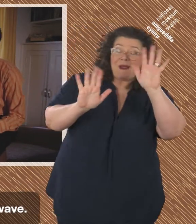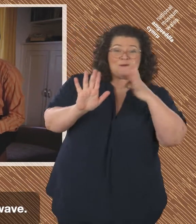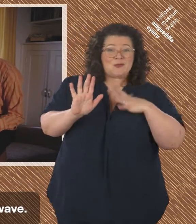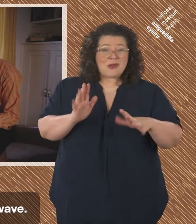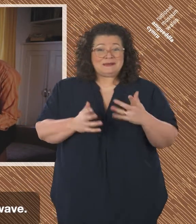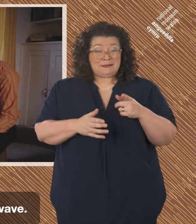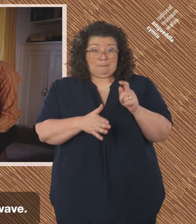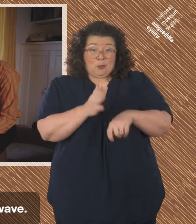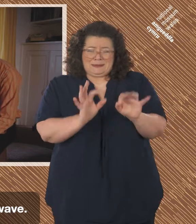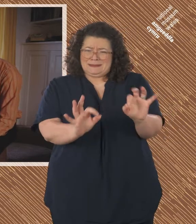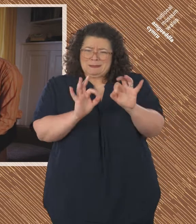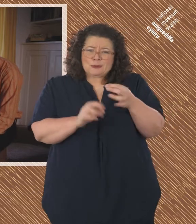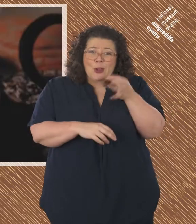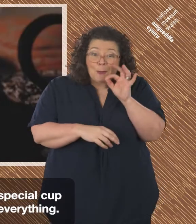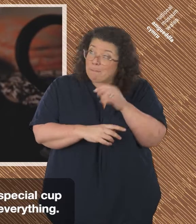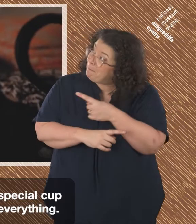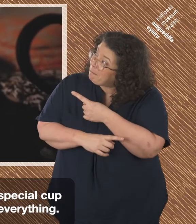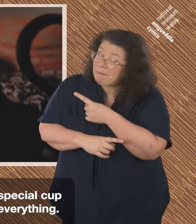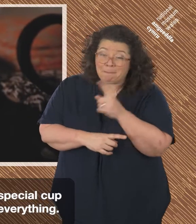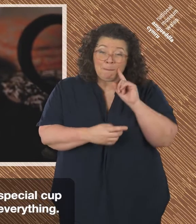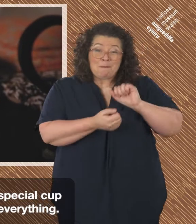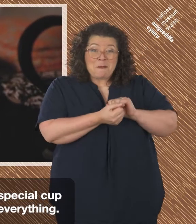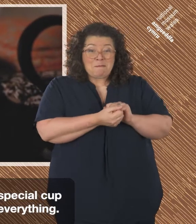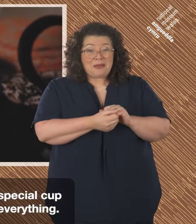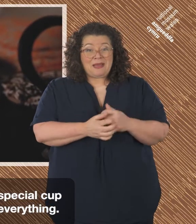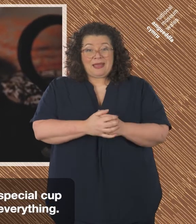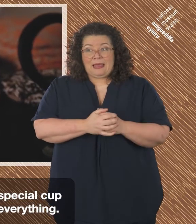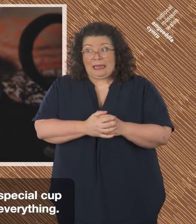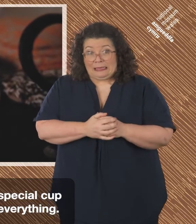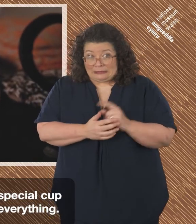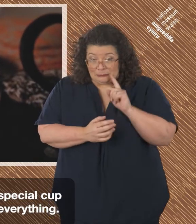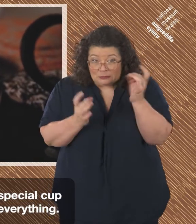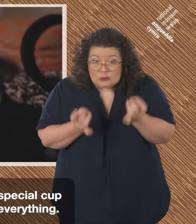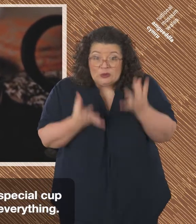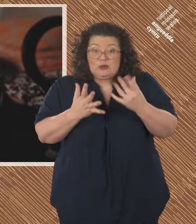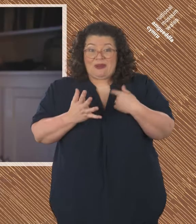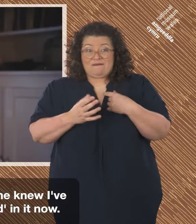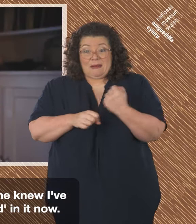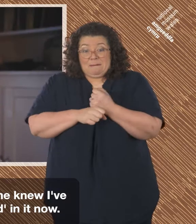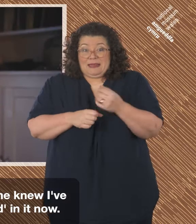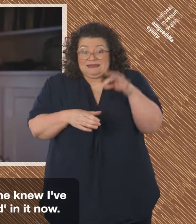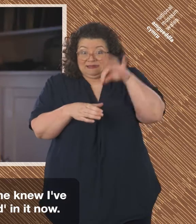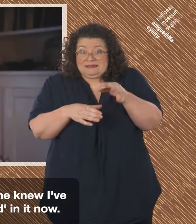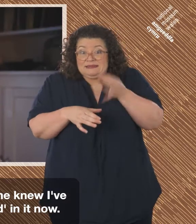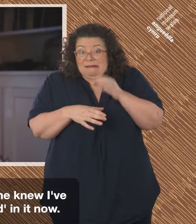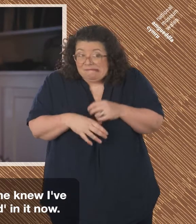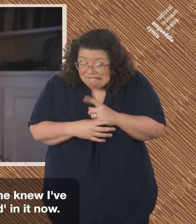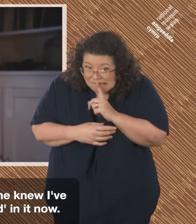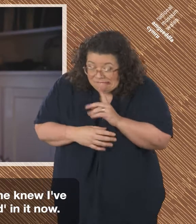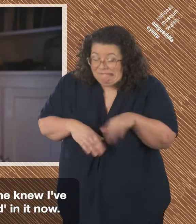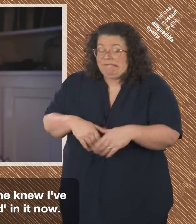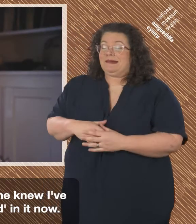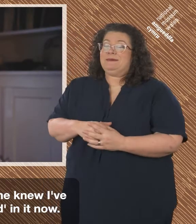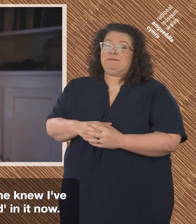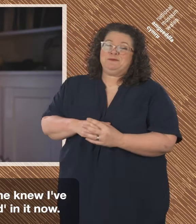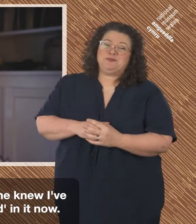waiting to wave. She's bought that special cup to remember and everything. She'd have a fit if she knew I've just